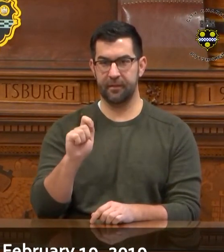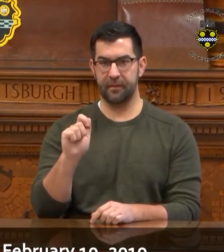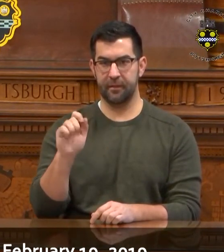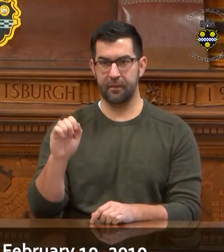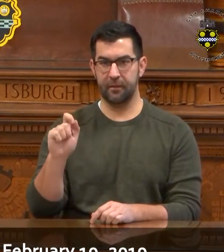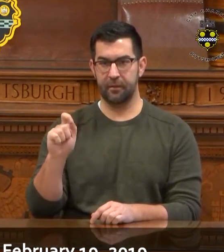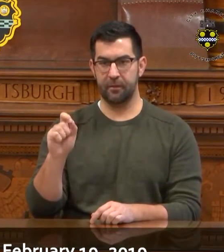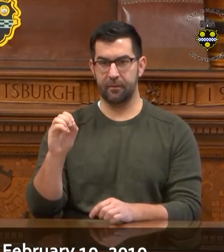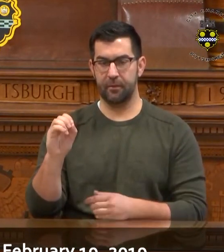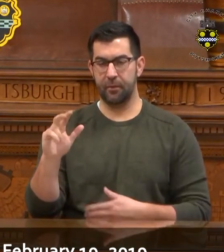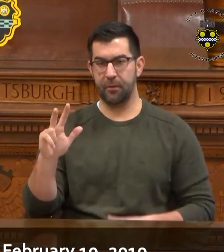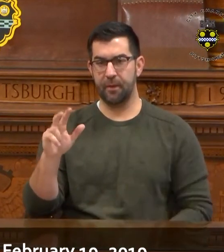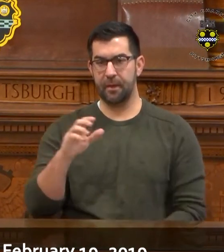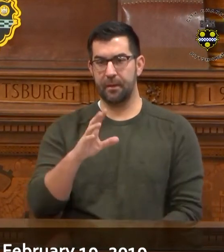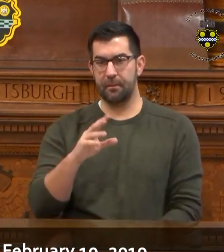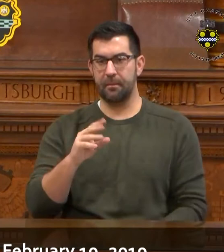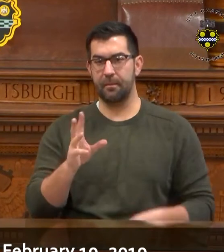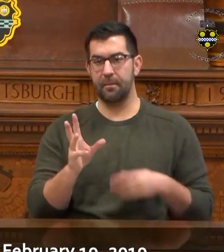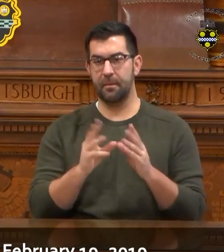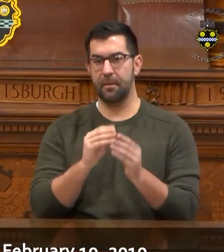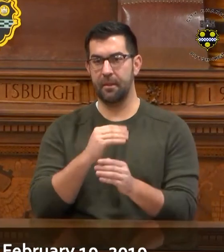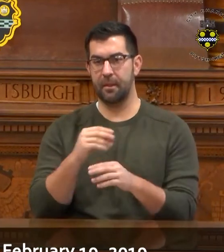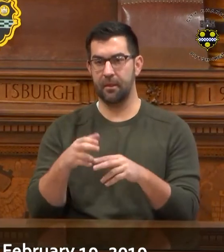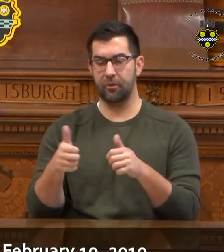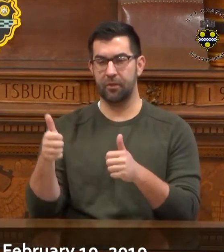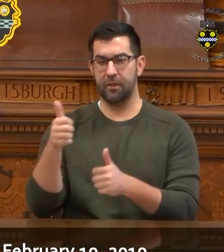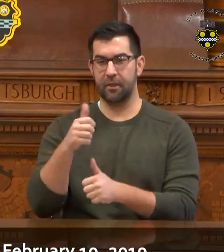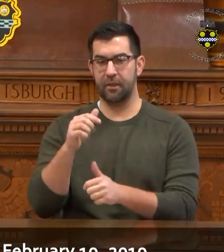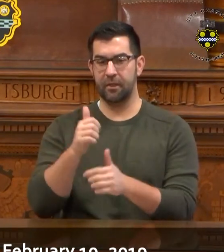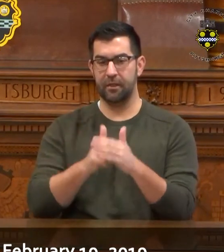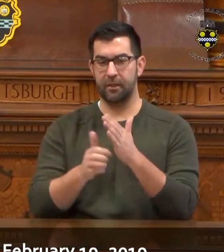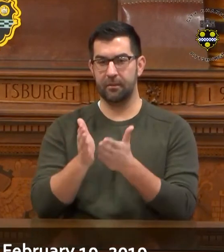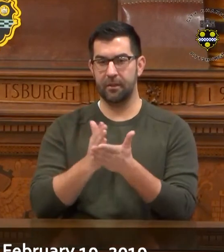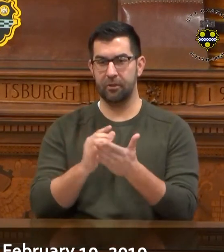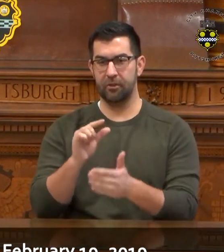179A.03, Meetings and Chair, Subsection G,